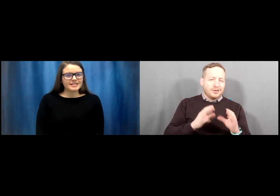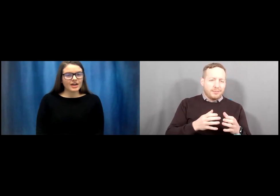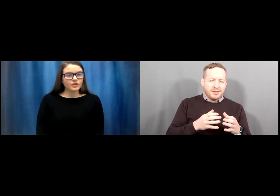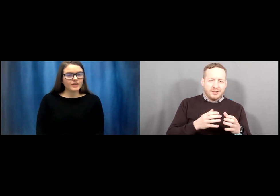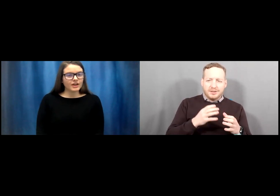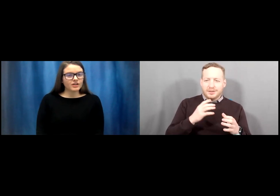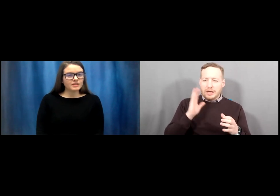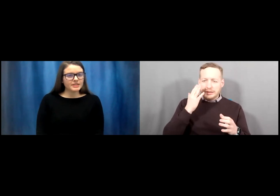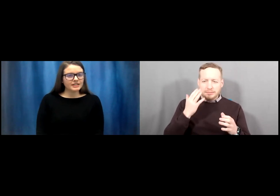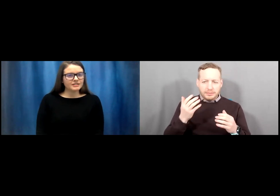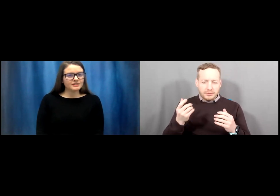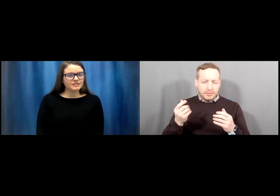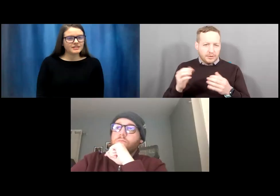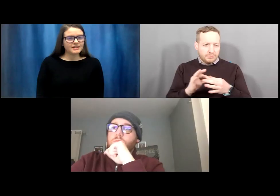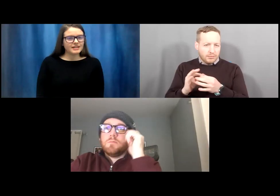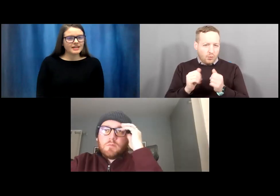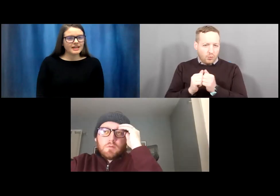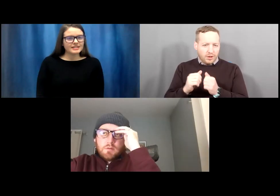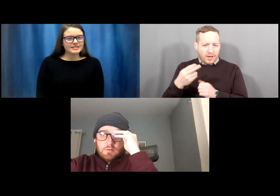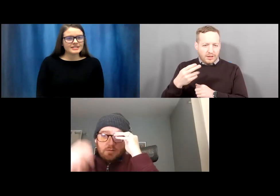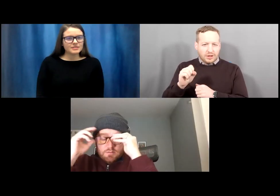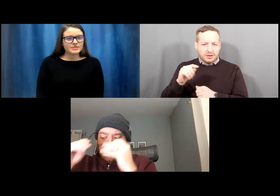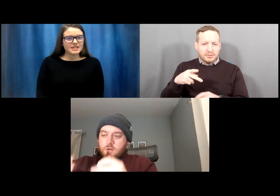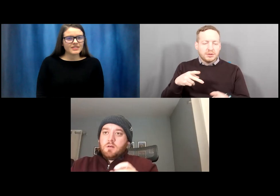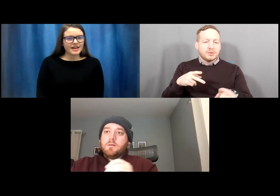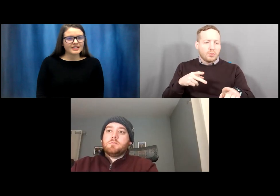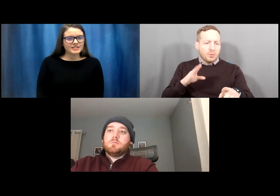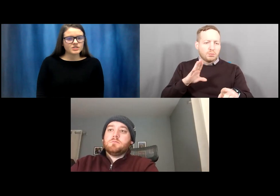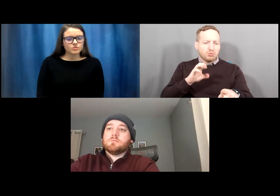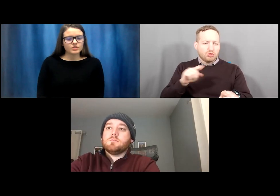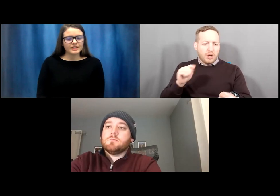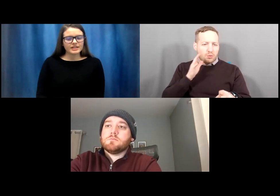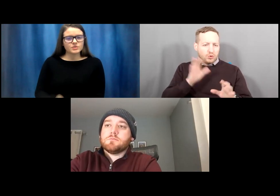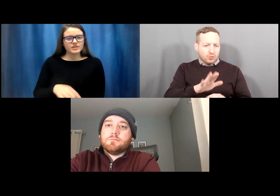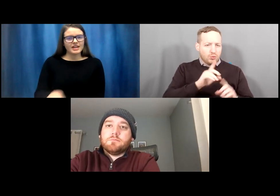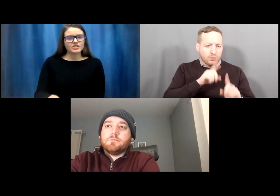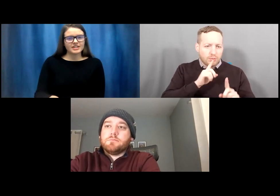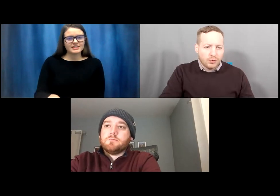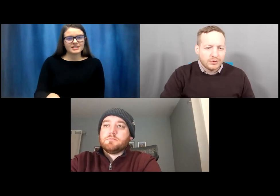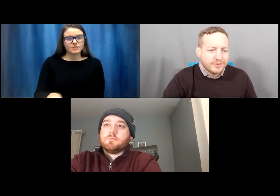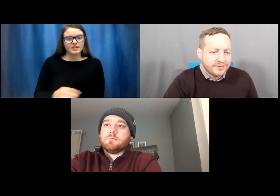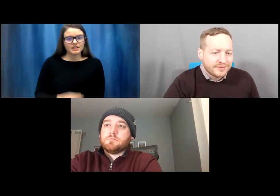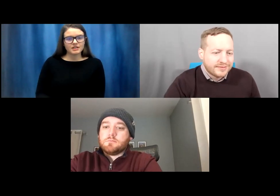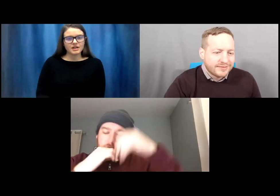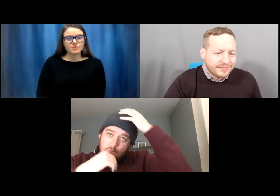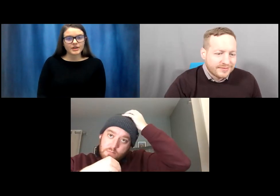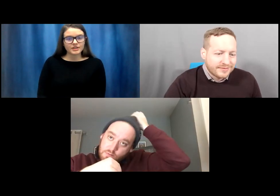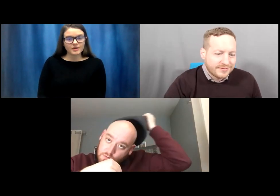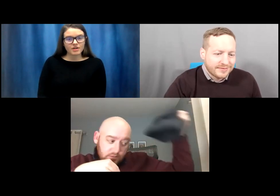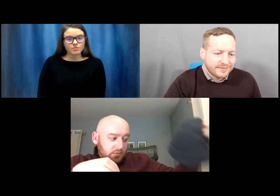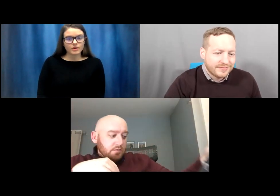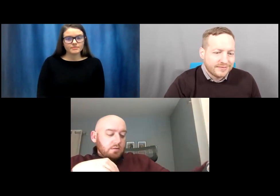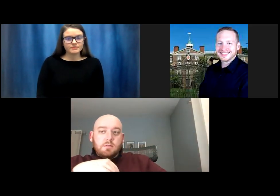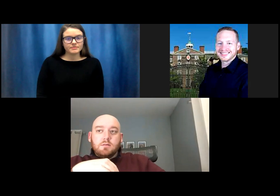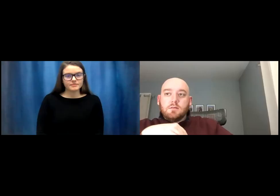is the Healthcare Committee. And it seems that that is related with HSTP. Brett, you